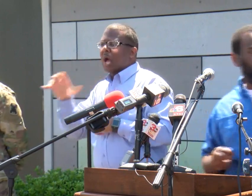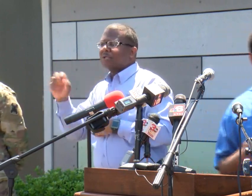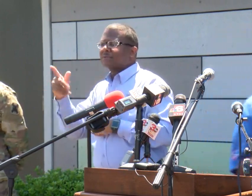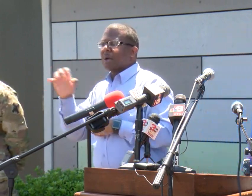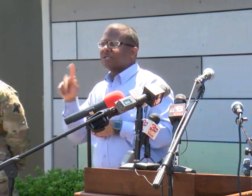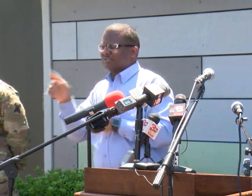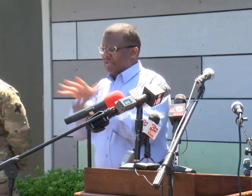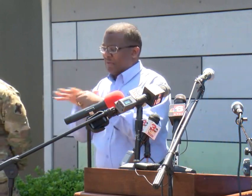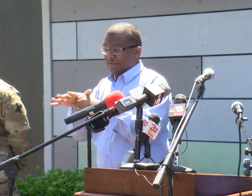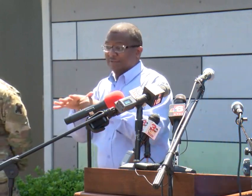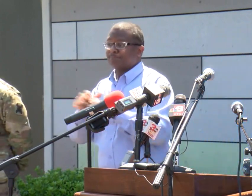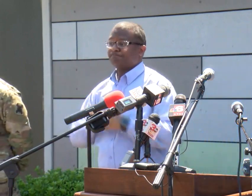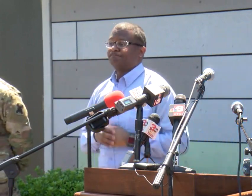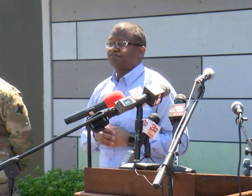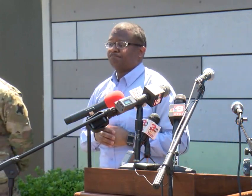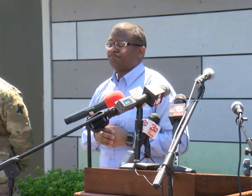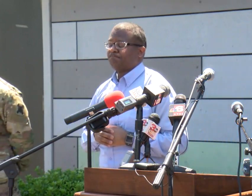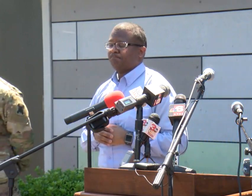virus.